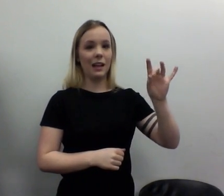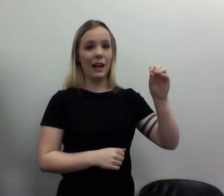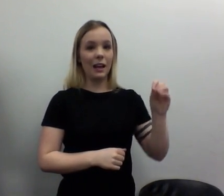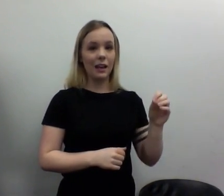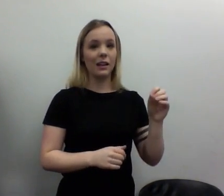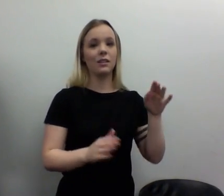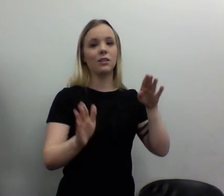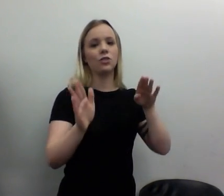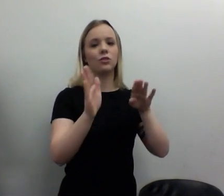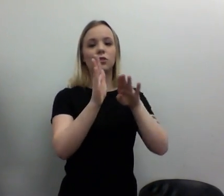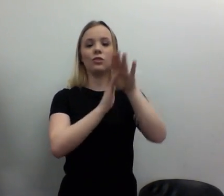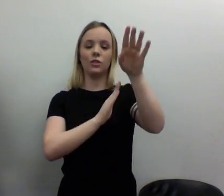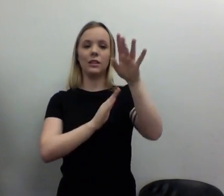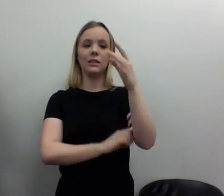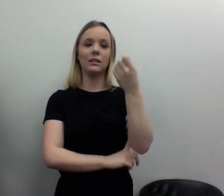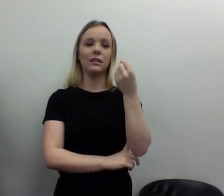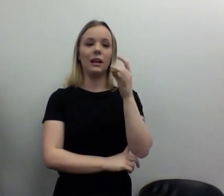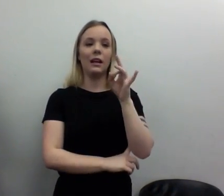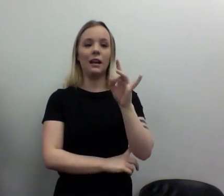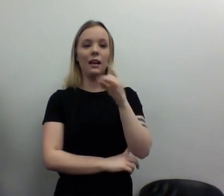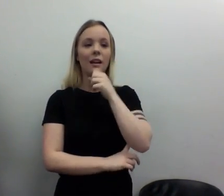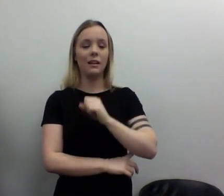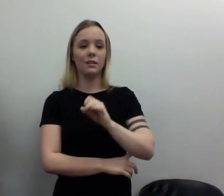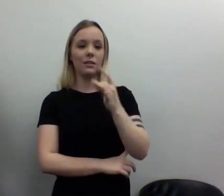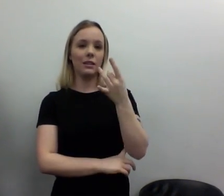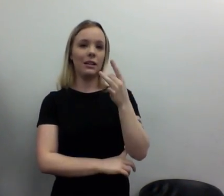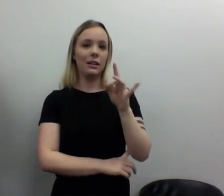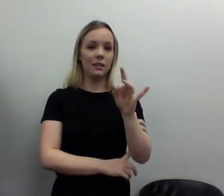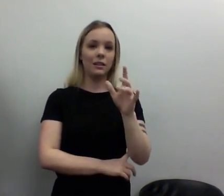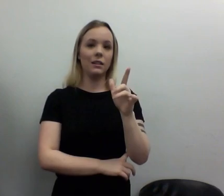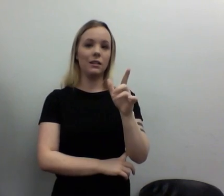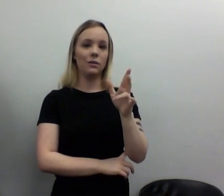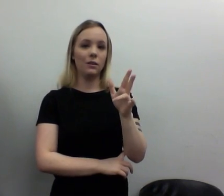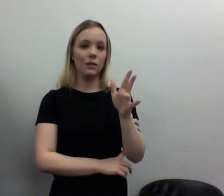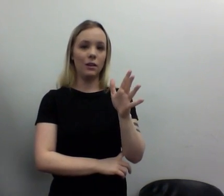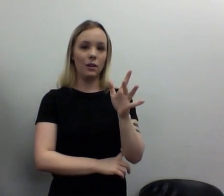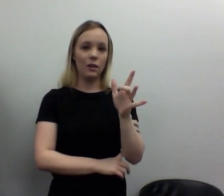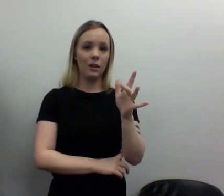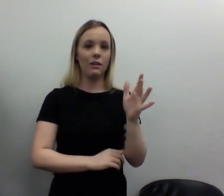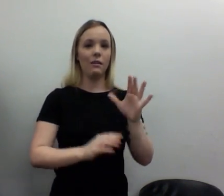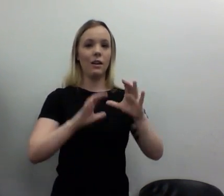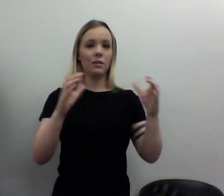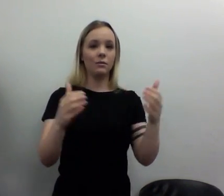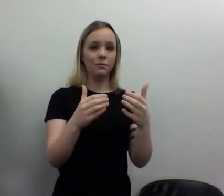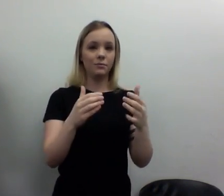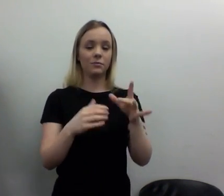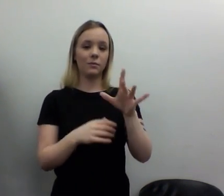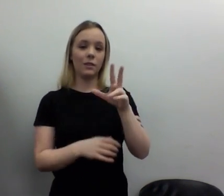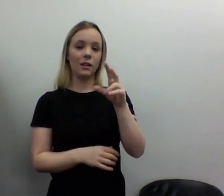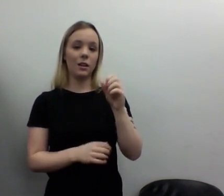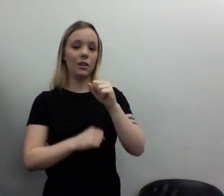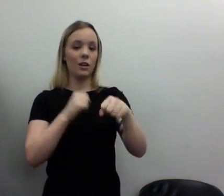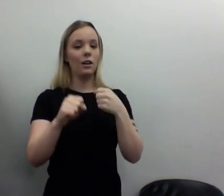group. 30 years ago, all of the things I used to be able to say to classes, can't say anymore. 30 years ago, for years, the modal age,